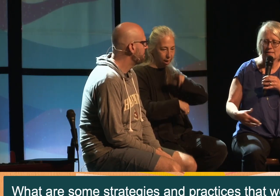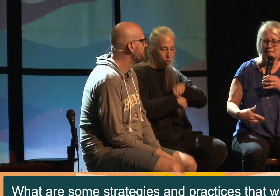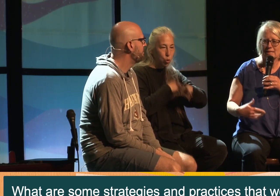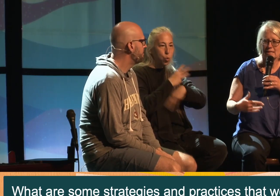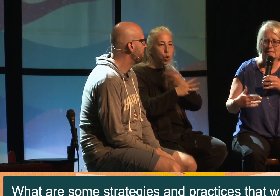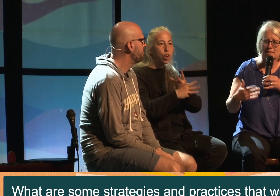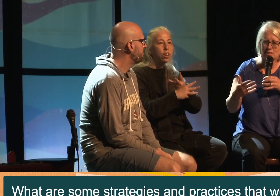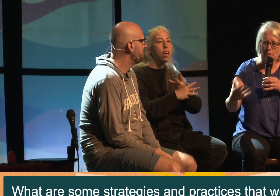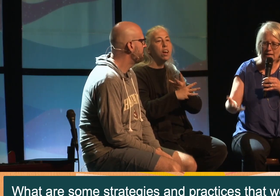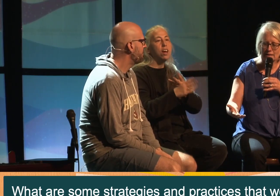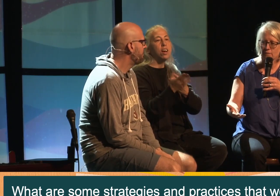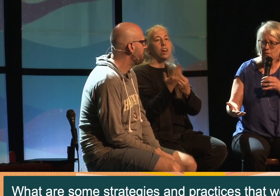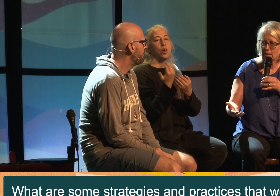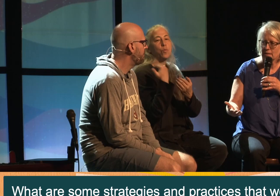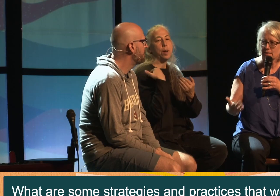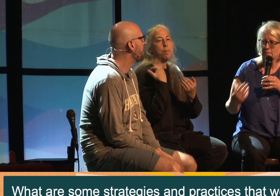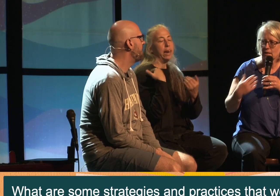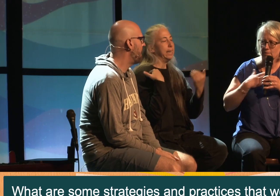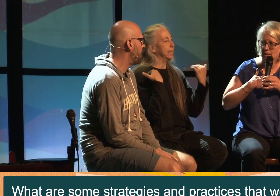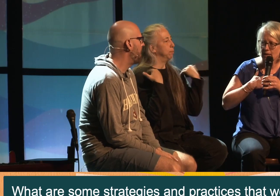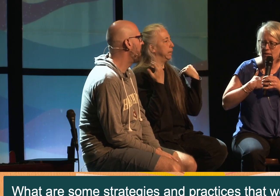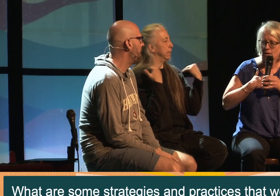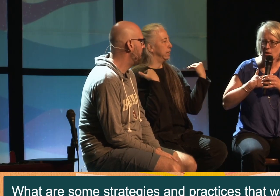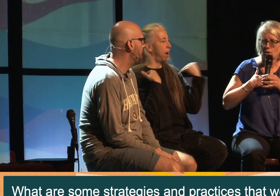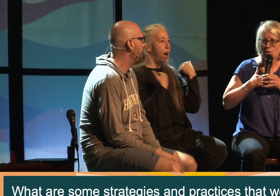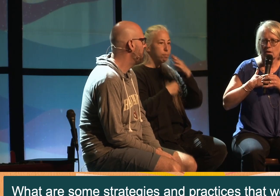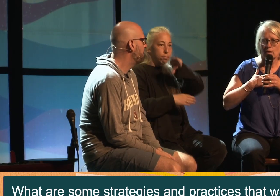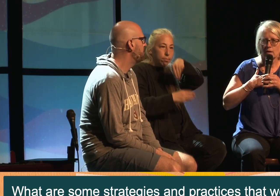of that. It's an easy way in for me to sometimes